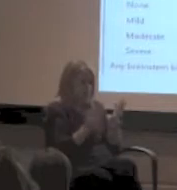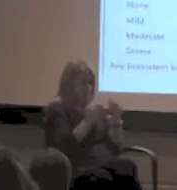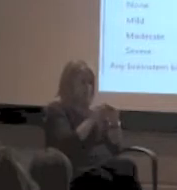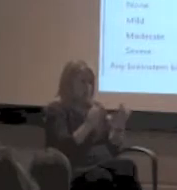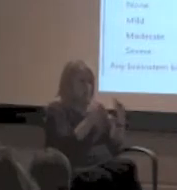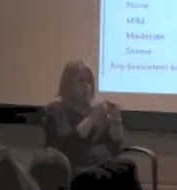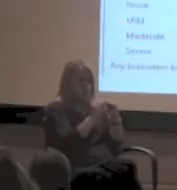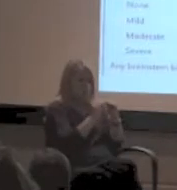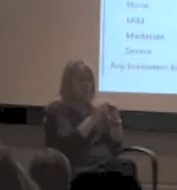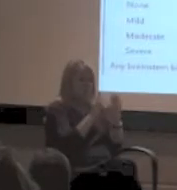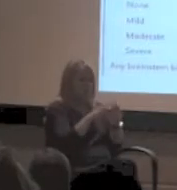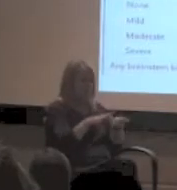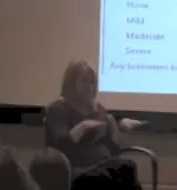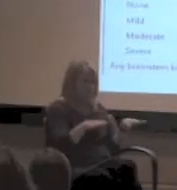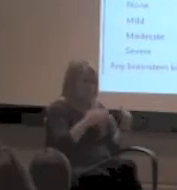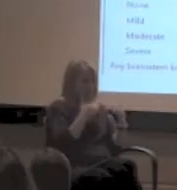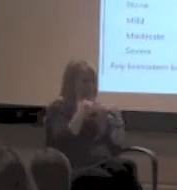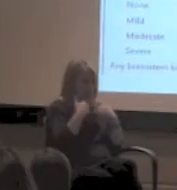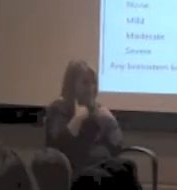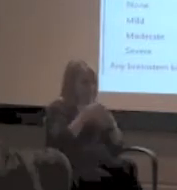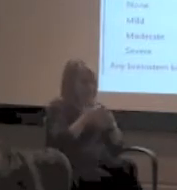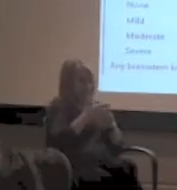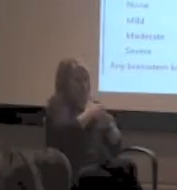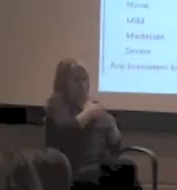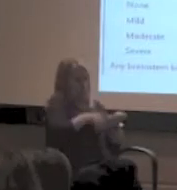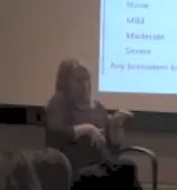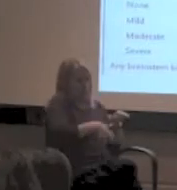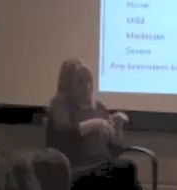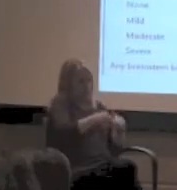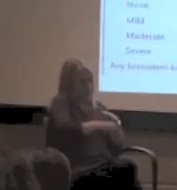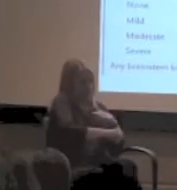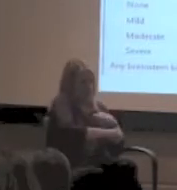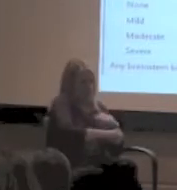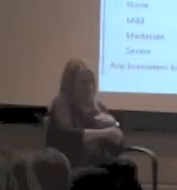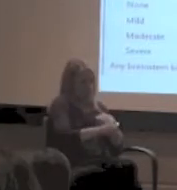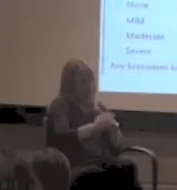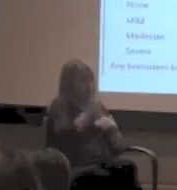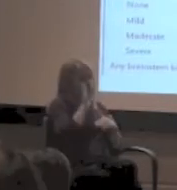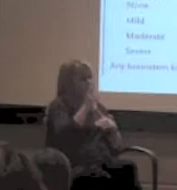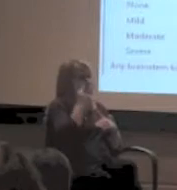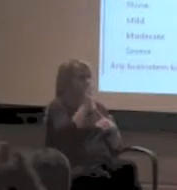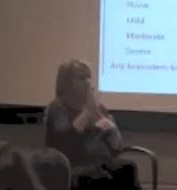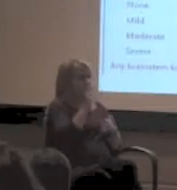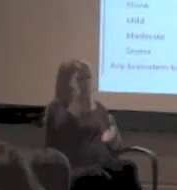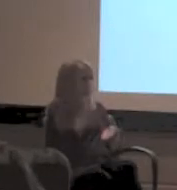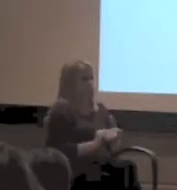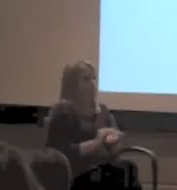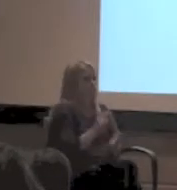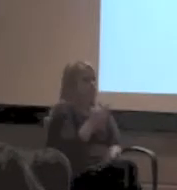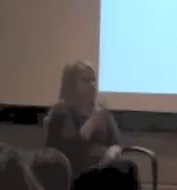children having the prenatal closure, we're going to see a drop in Chiari II.